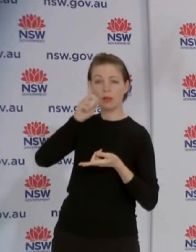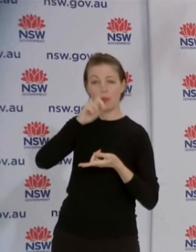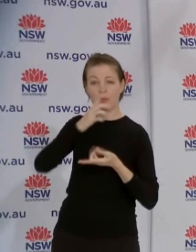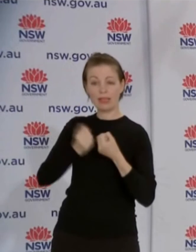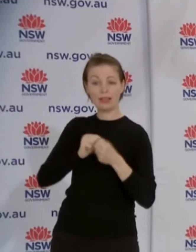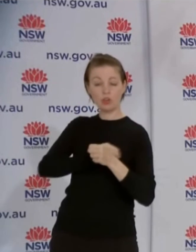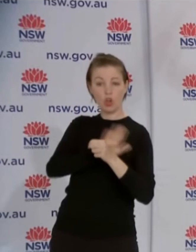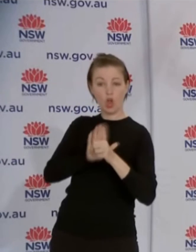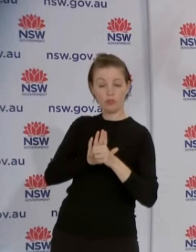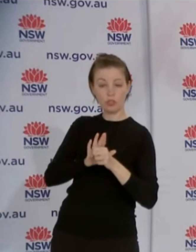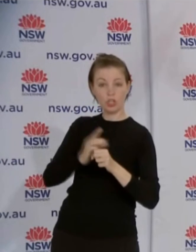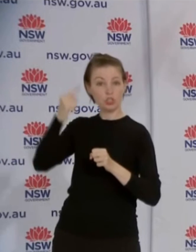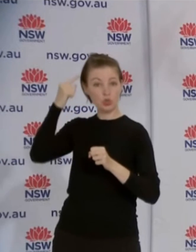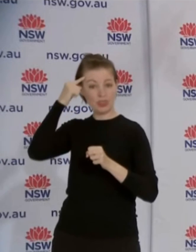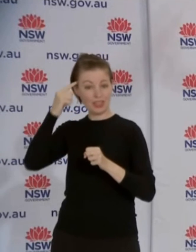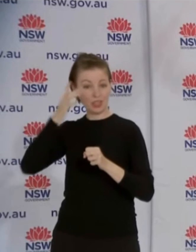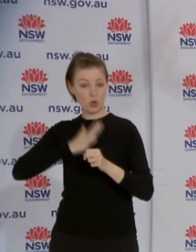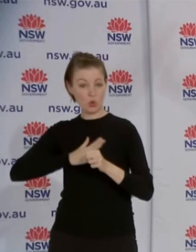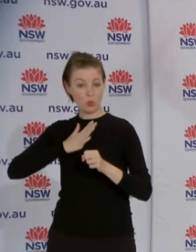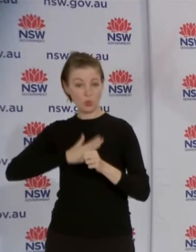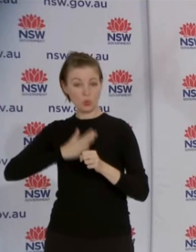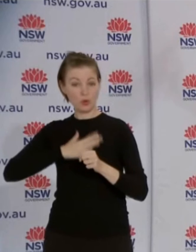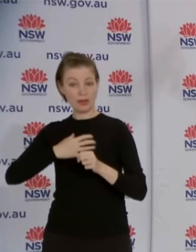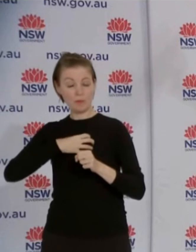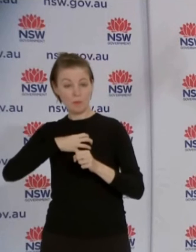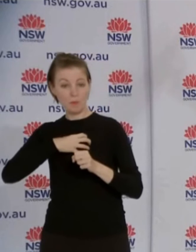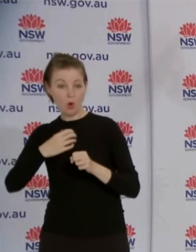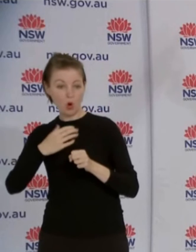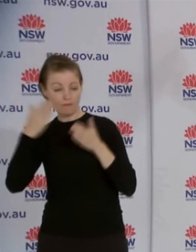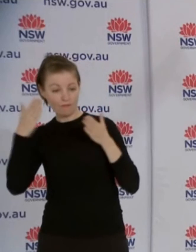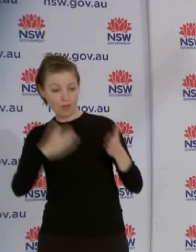in triage in terms of probability of survival? Do you think we would ever get to that